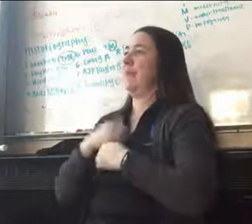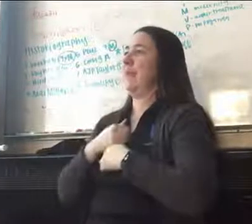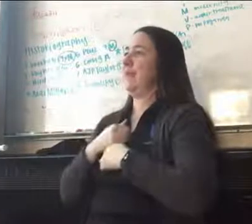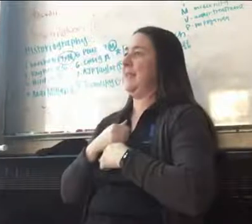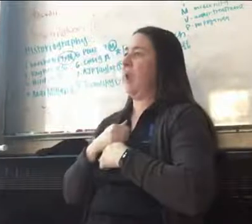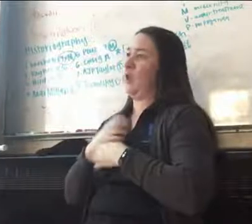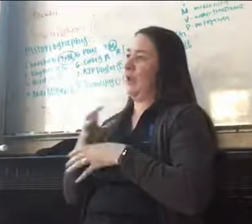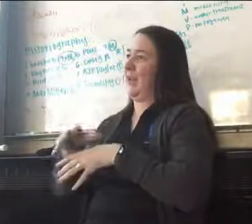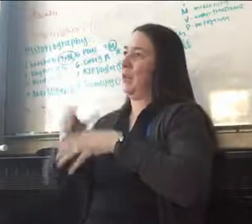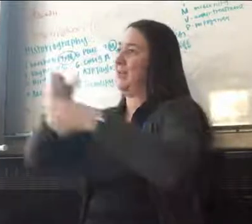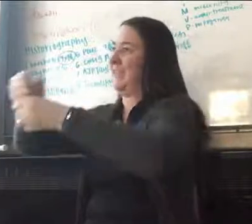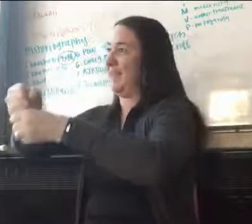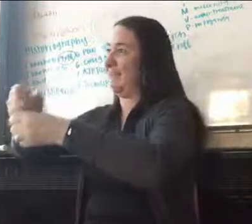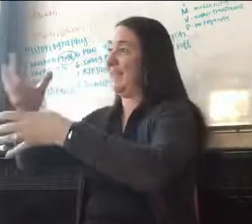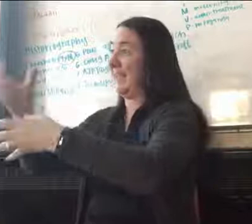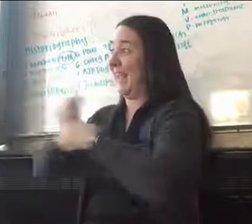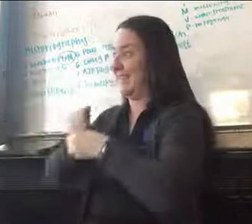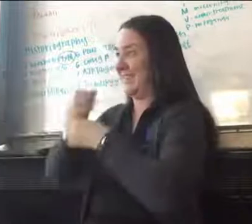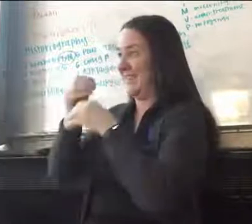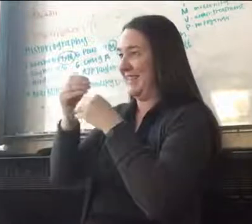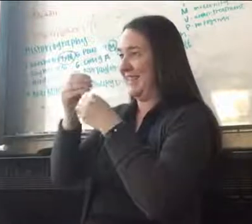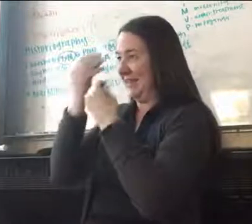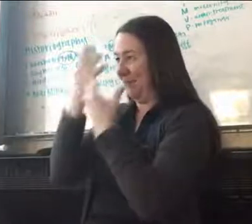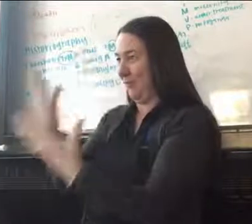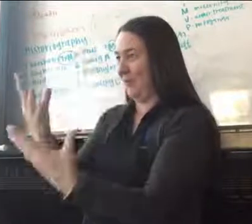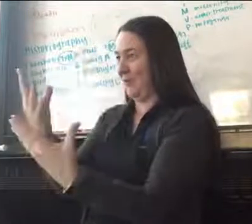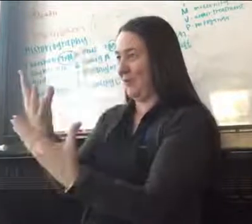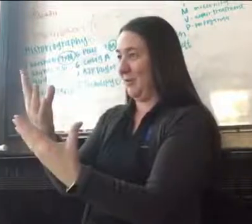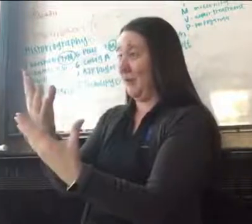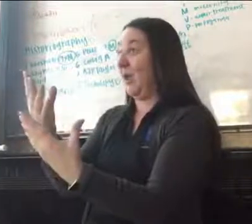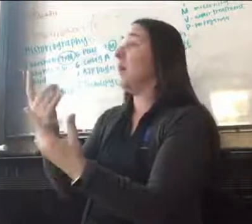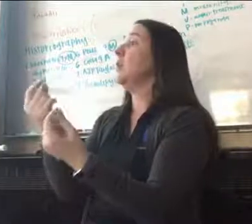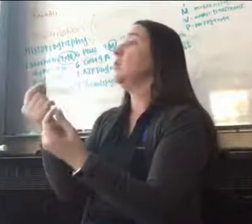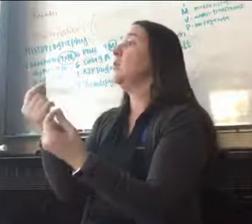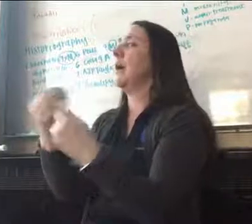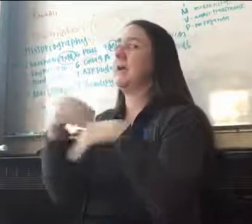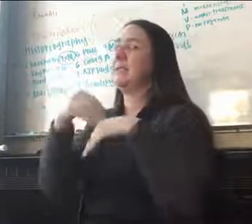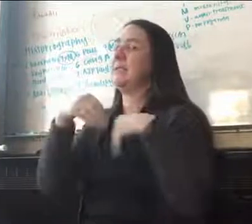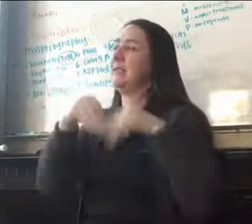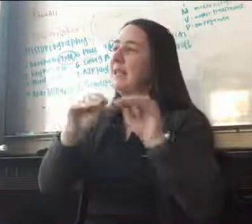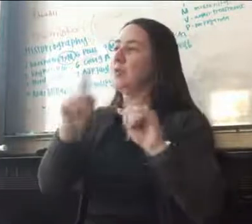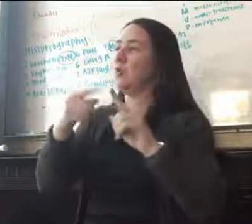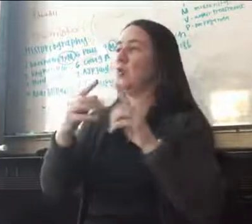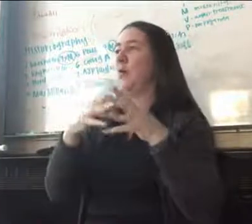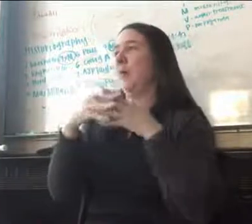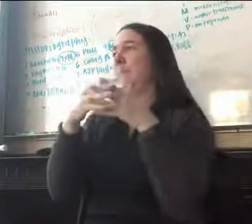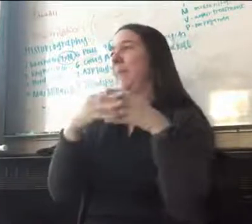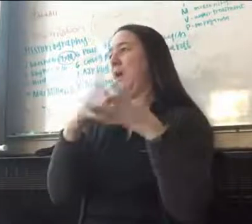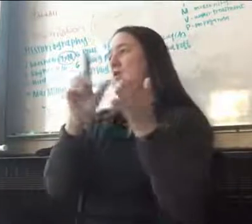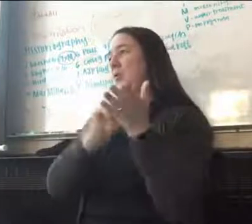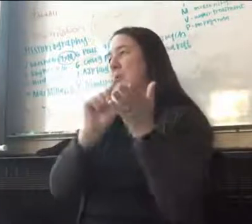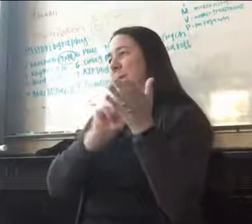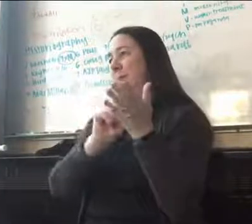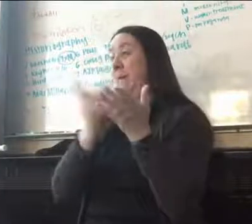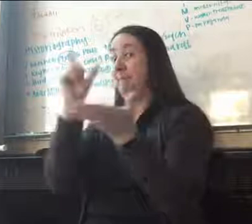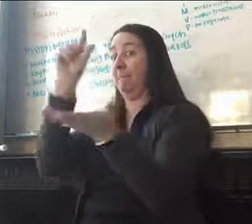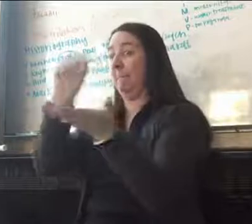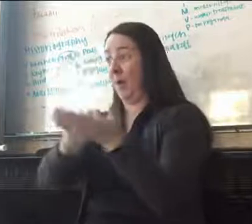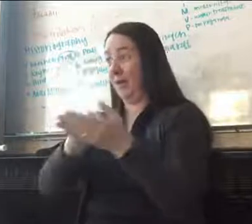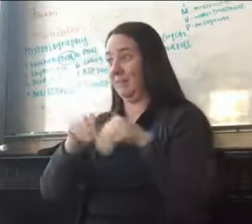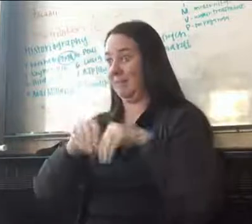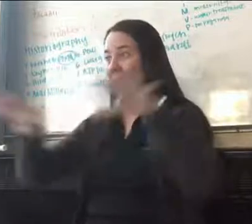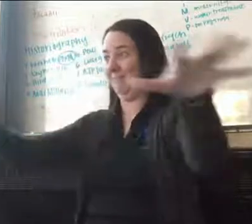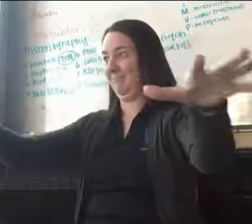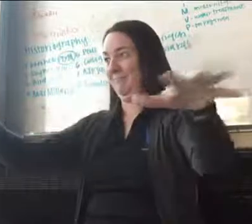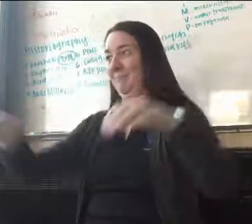that's Zimmerman. He then takes this information, he sells the information to an American newspaper, and it gets published.